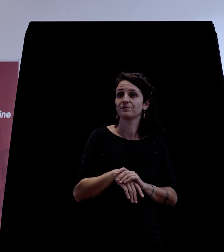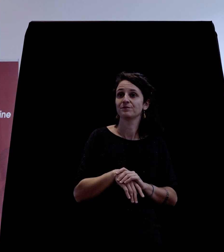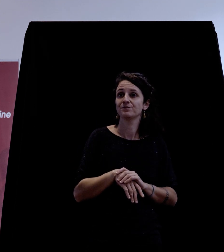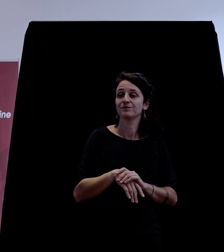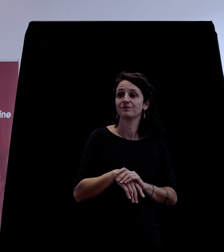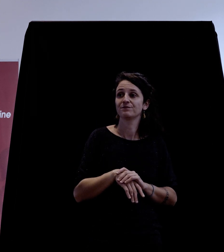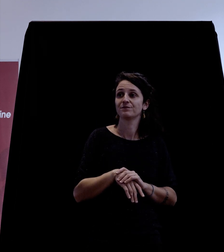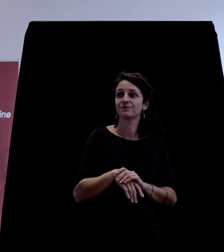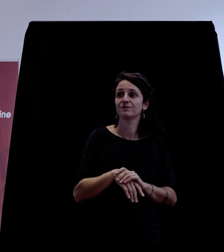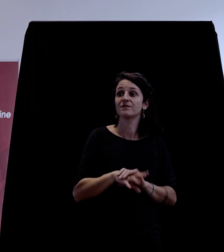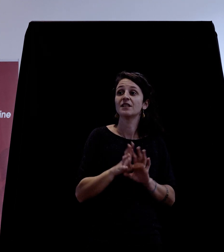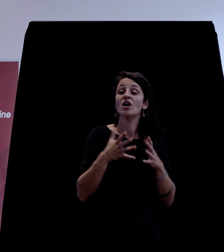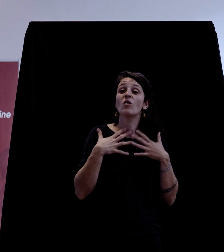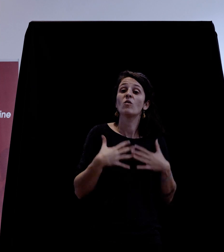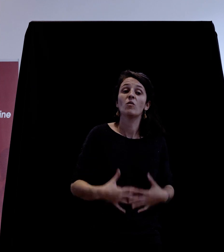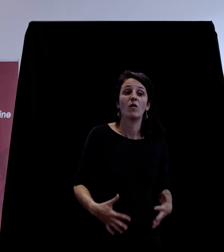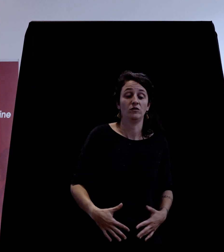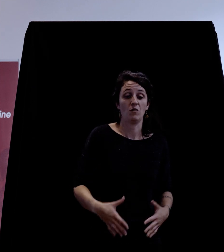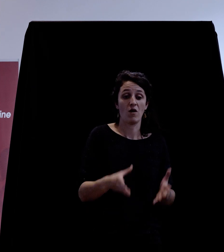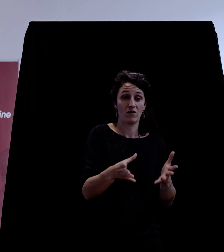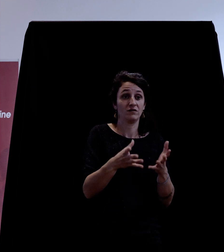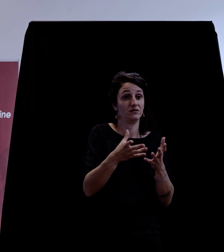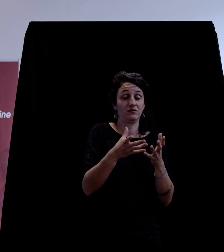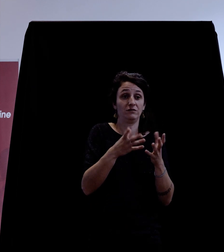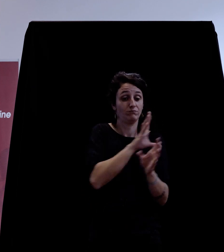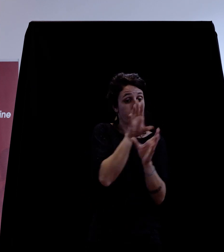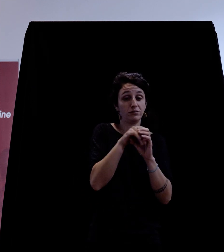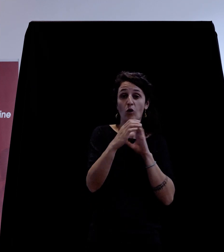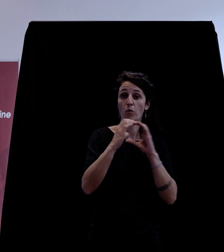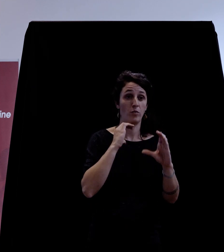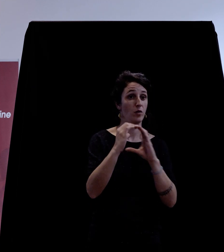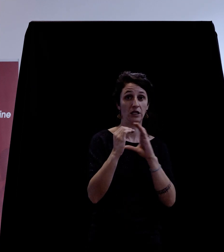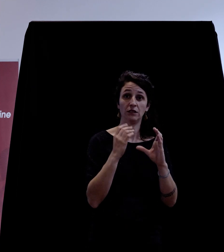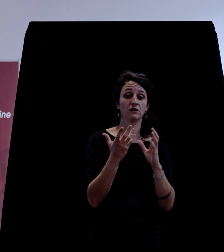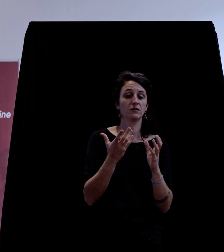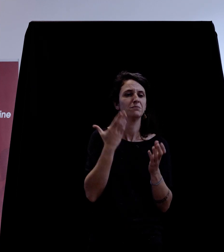communication, drugging the behavior away takes away a form of communication.